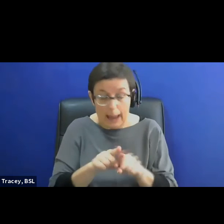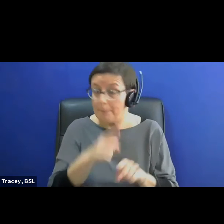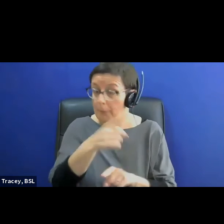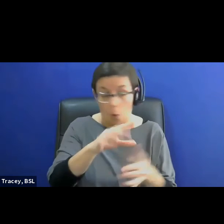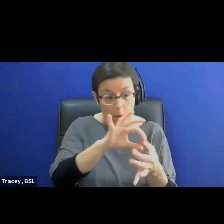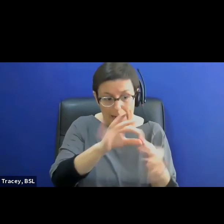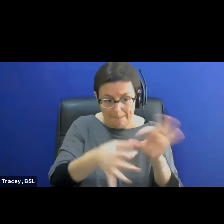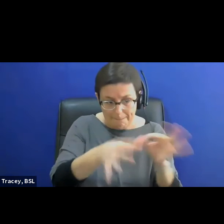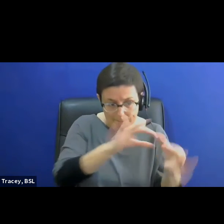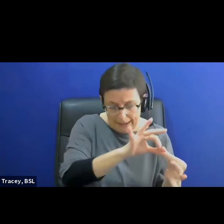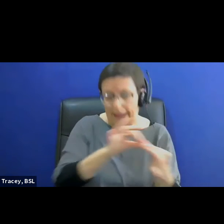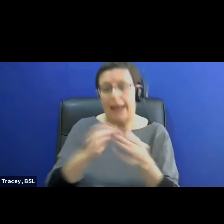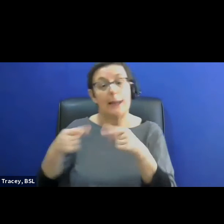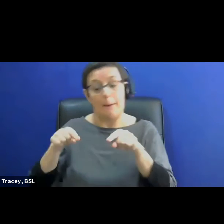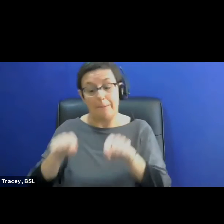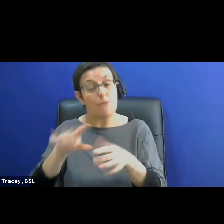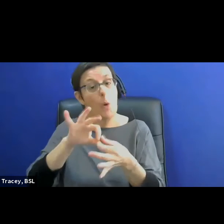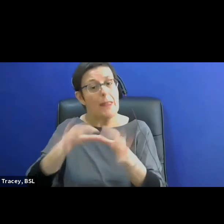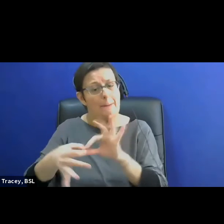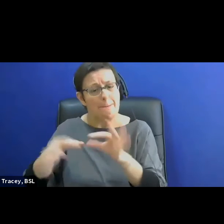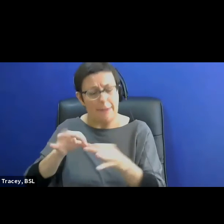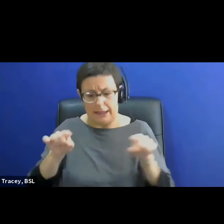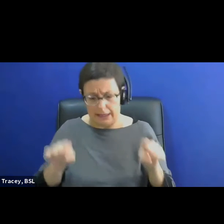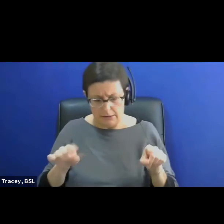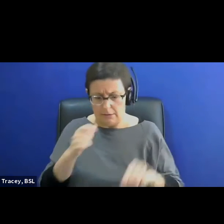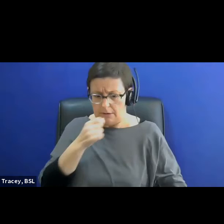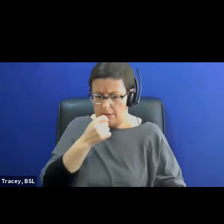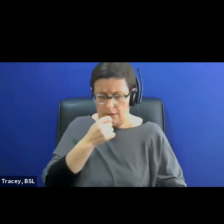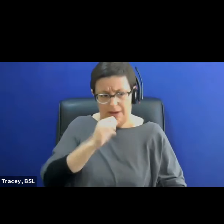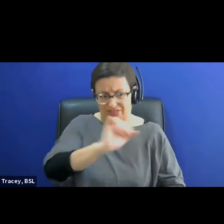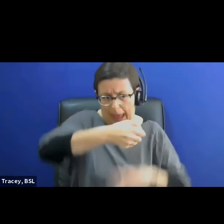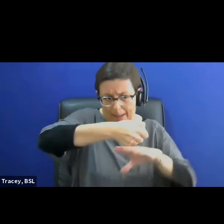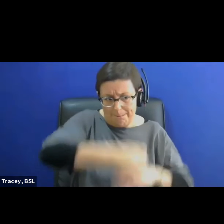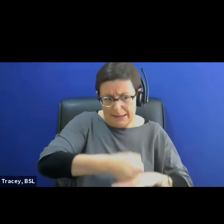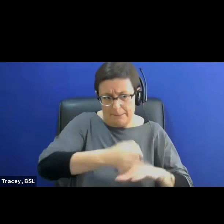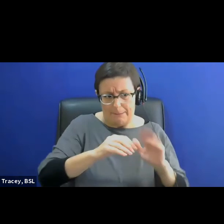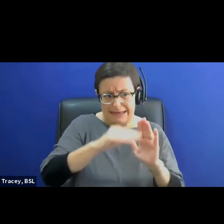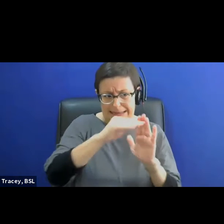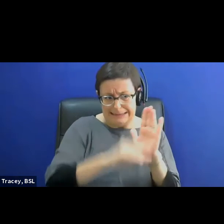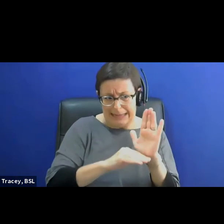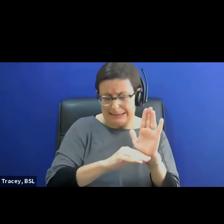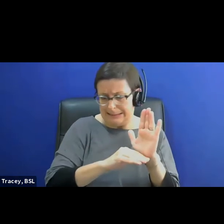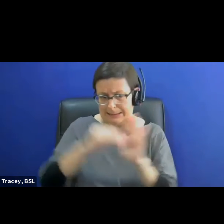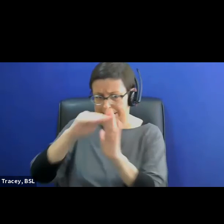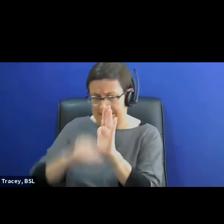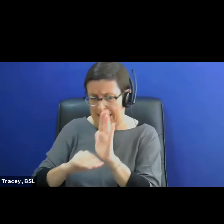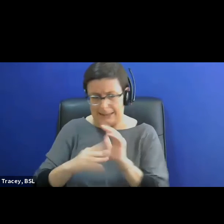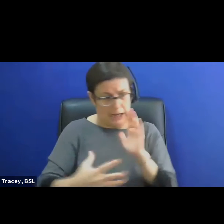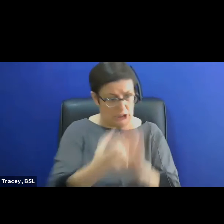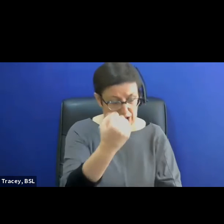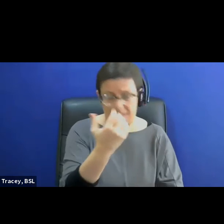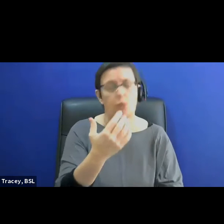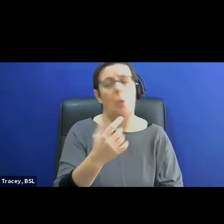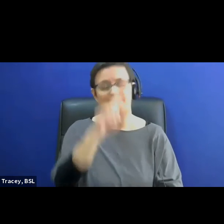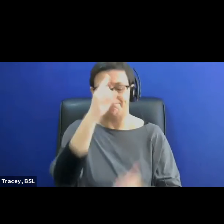the Paralympics and the Olympic, their minimum standards, we didn't come anywhere close to that. We went further than that. So